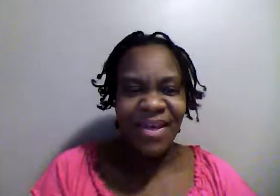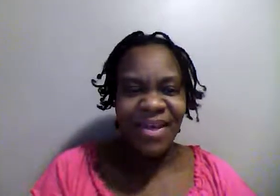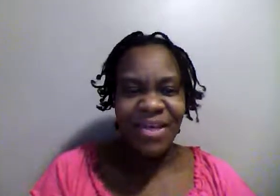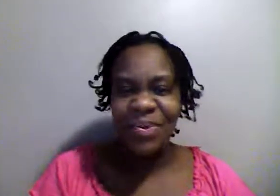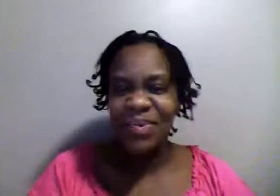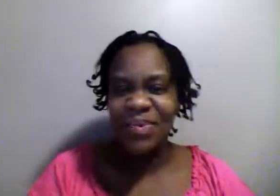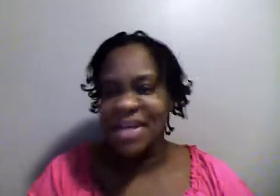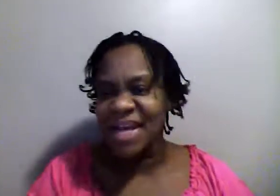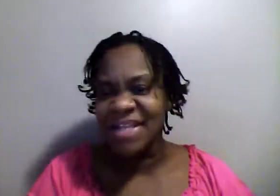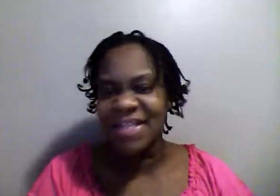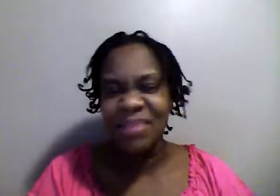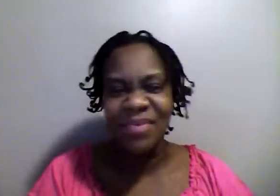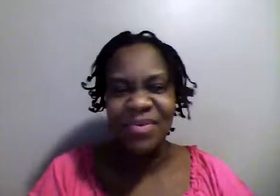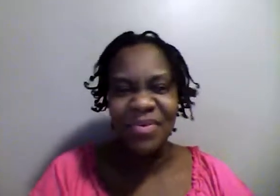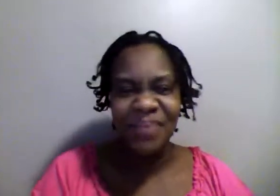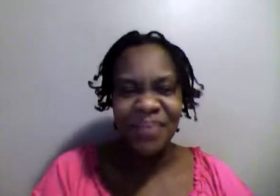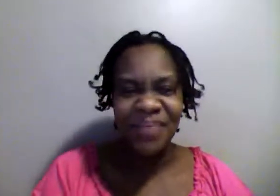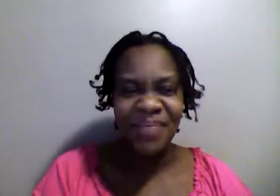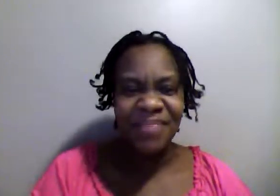Do you take any step to